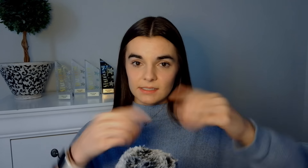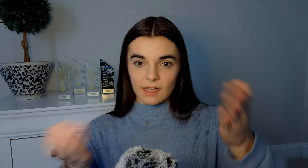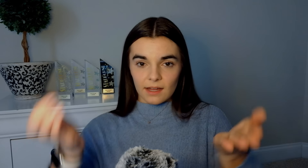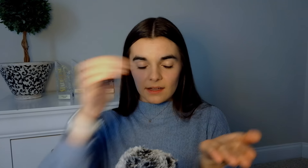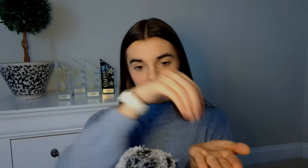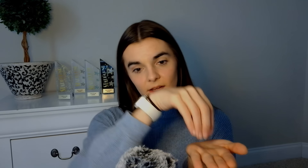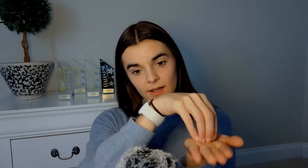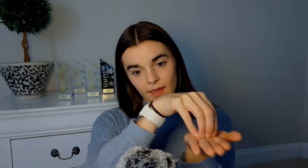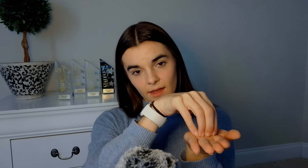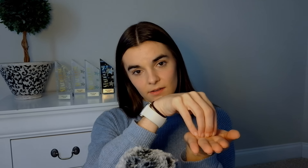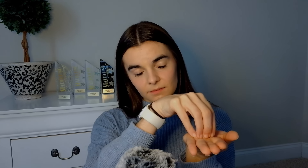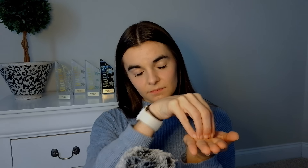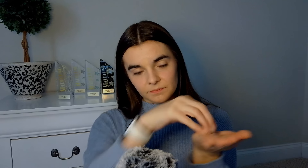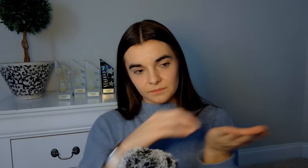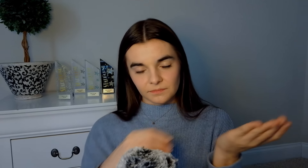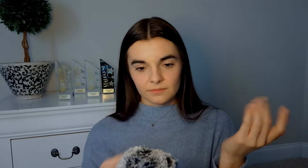Sign again.